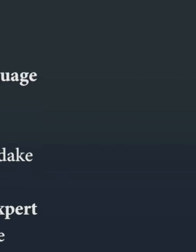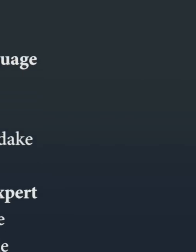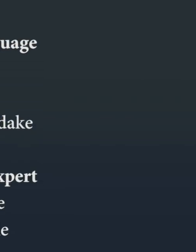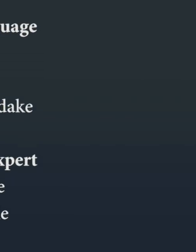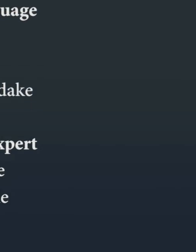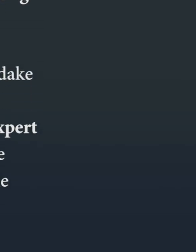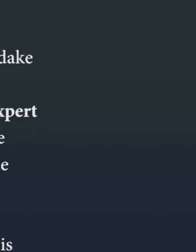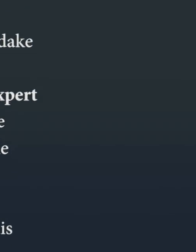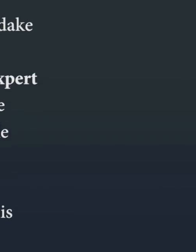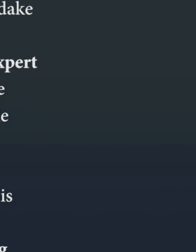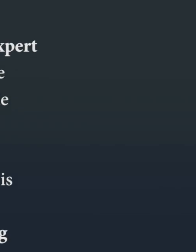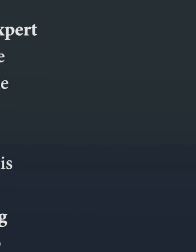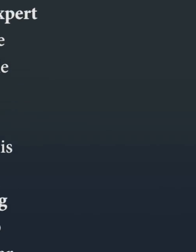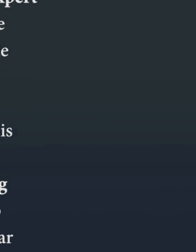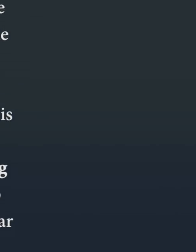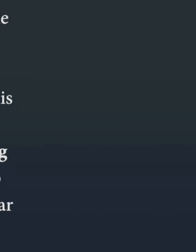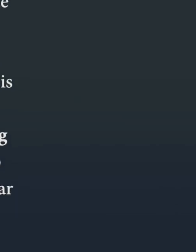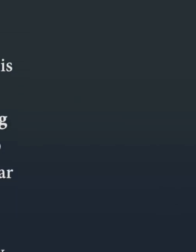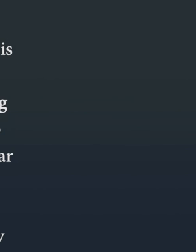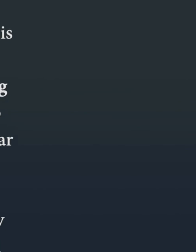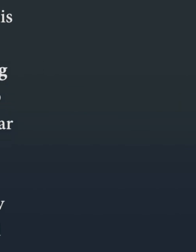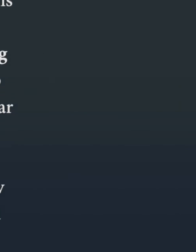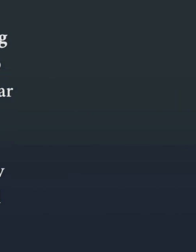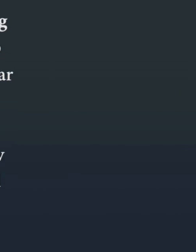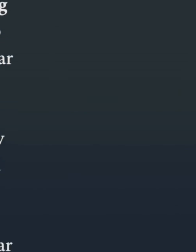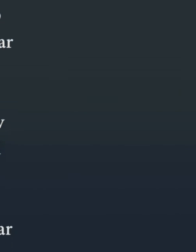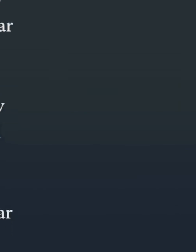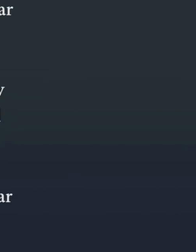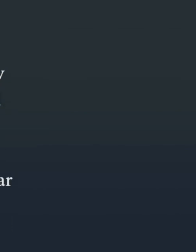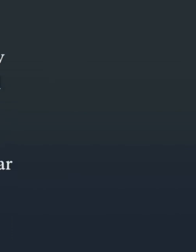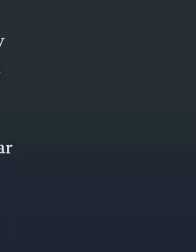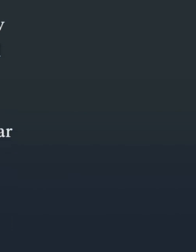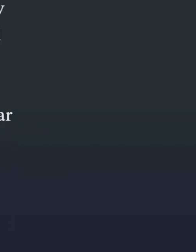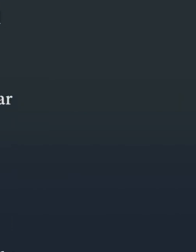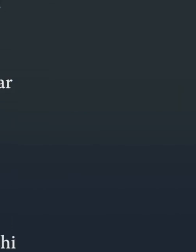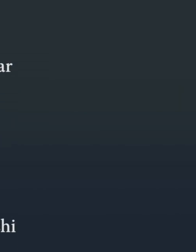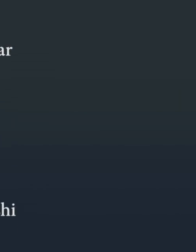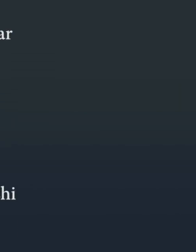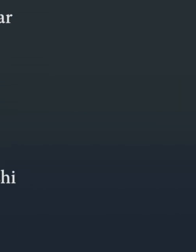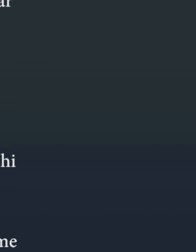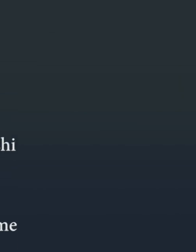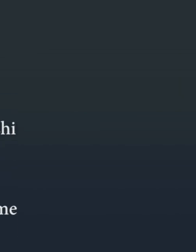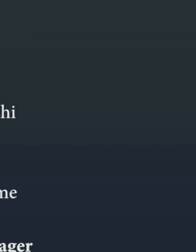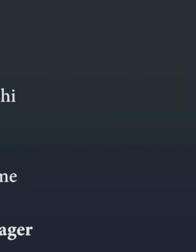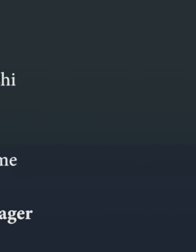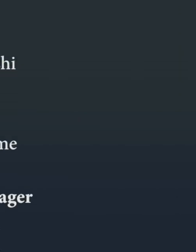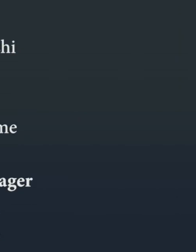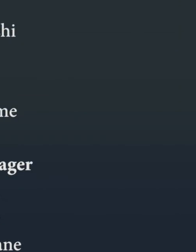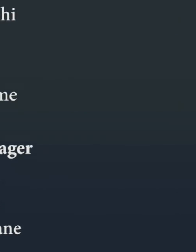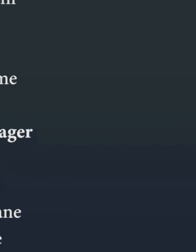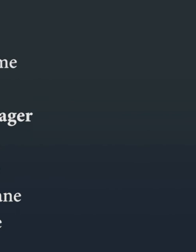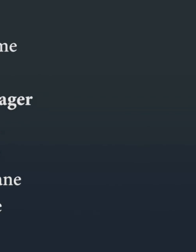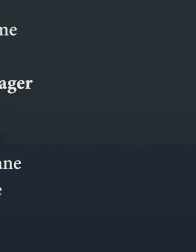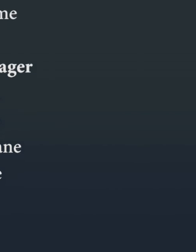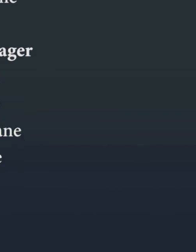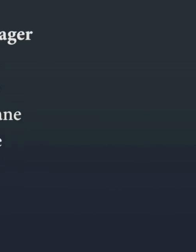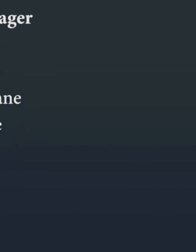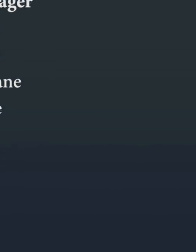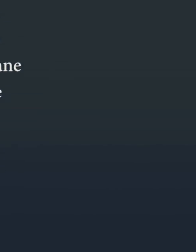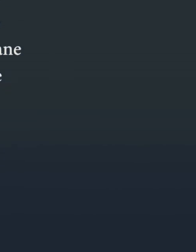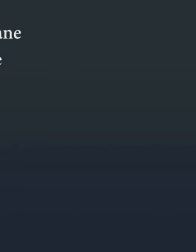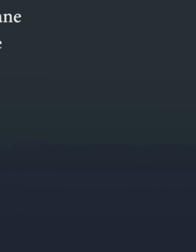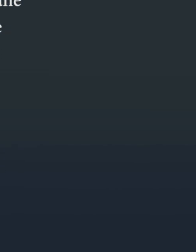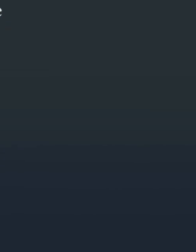your